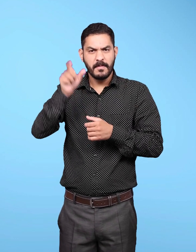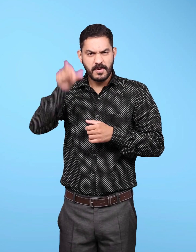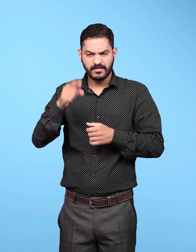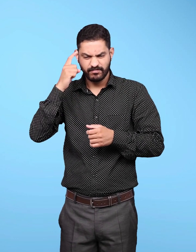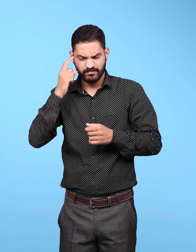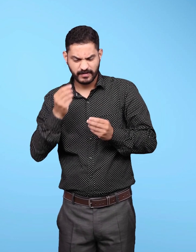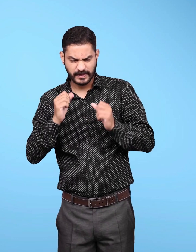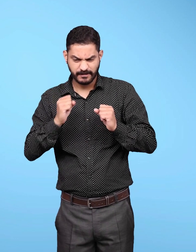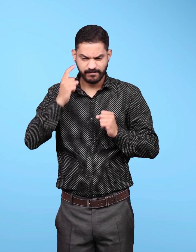a dead rat.